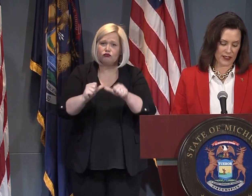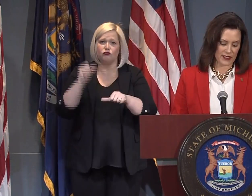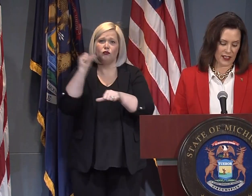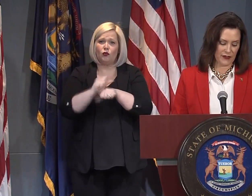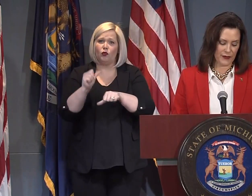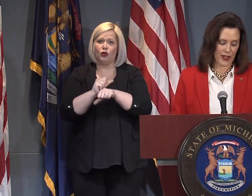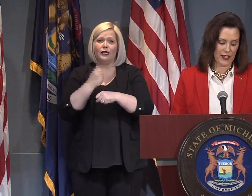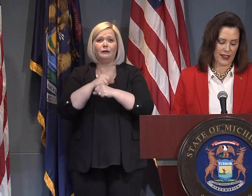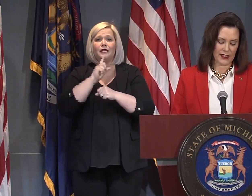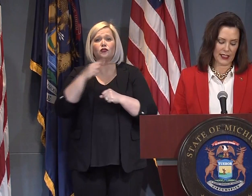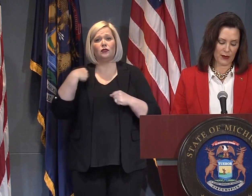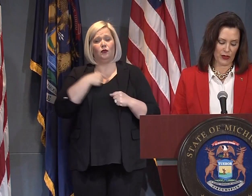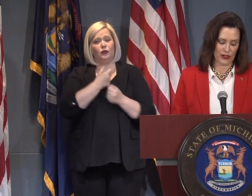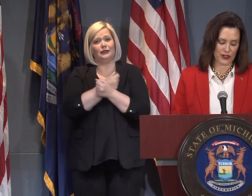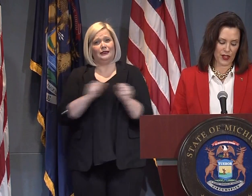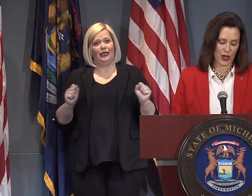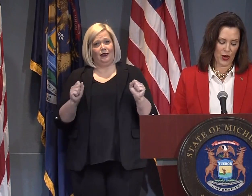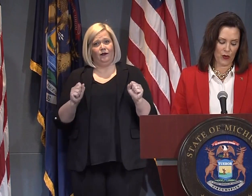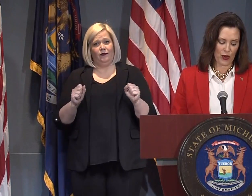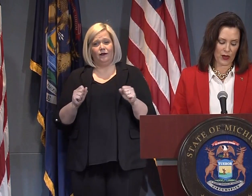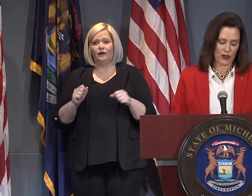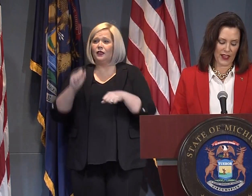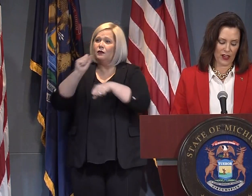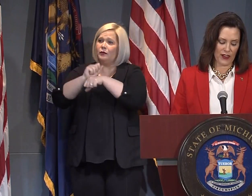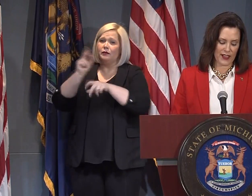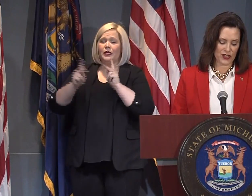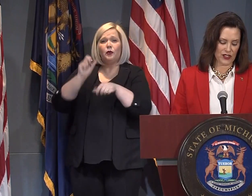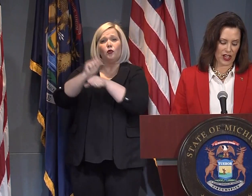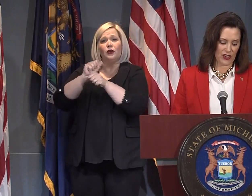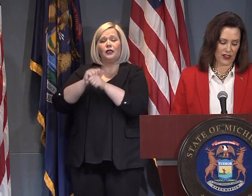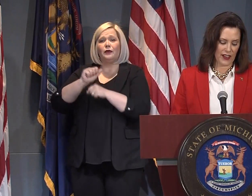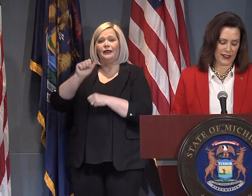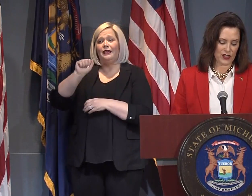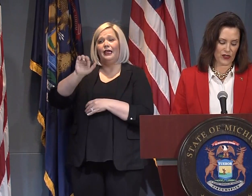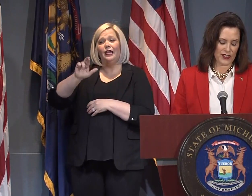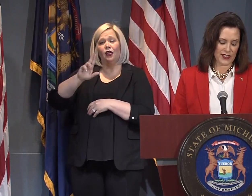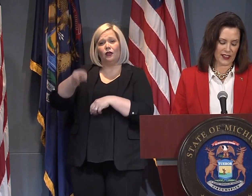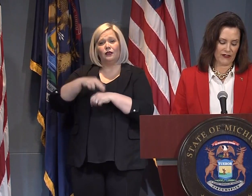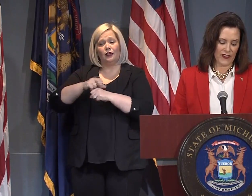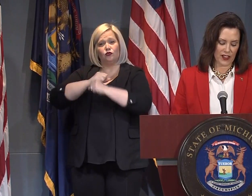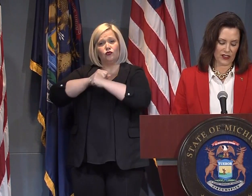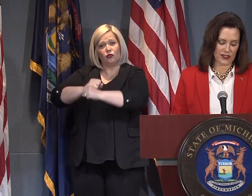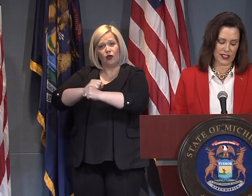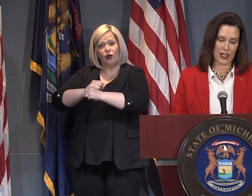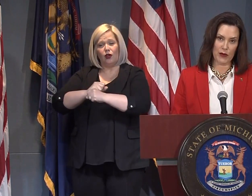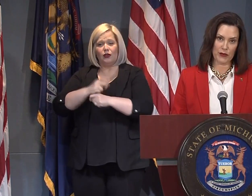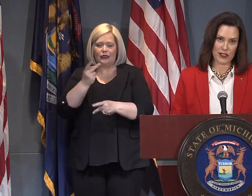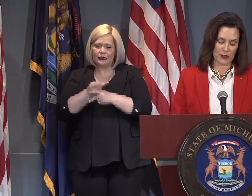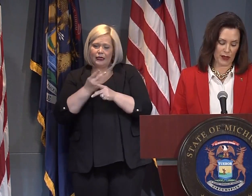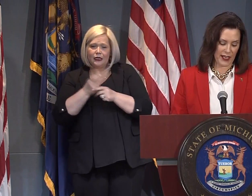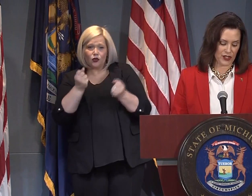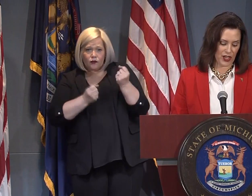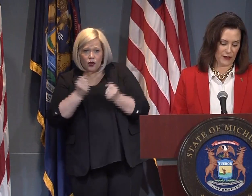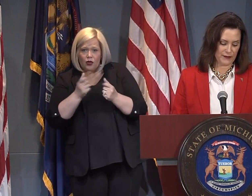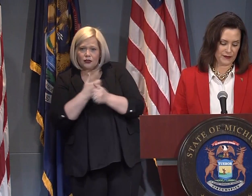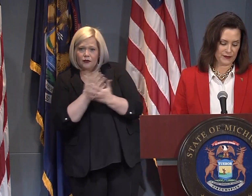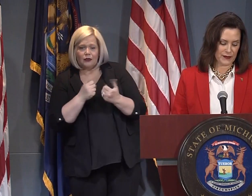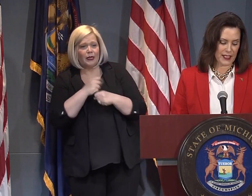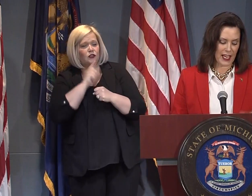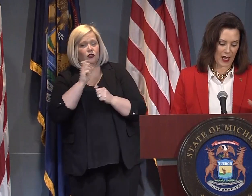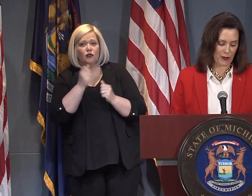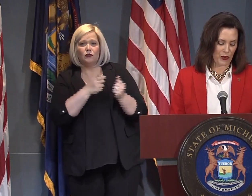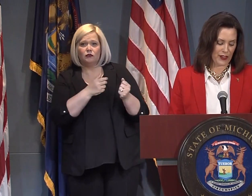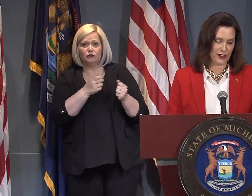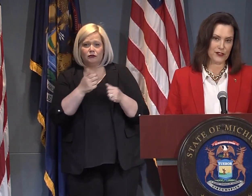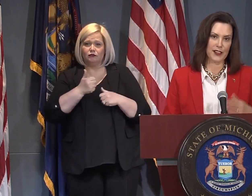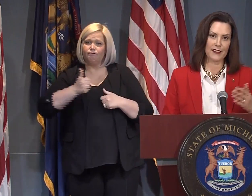our families safe, and the laborers working with the Air National Guard and servicing vehicles to keep up the supply chain,